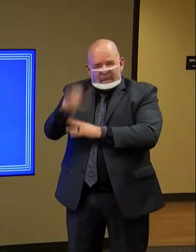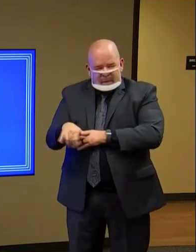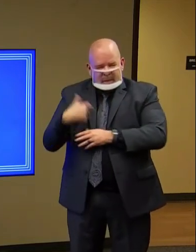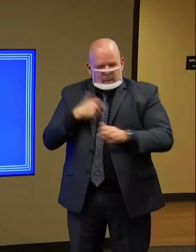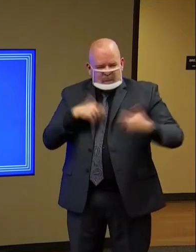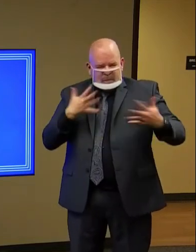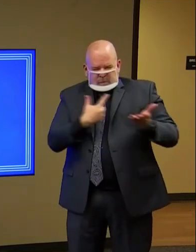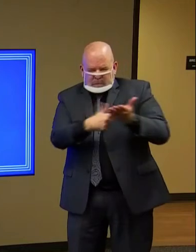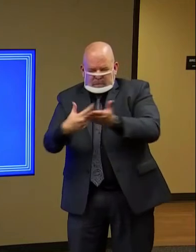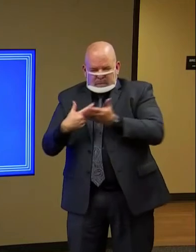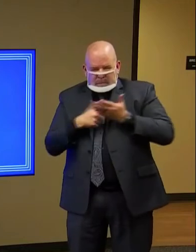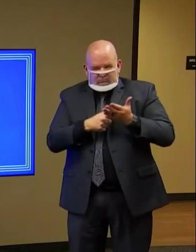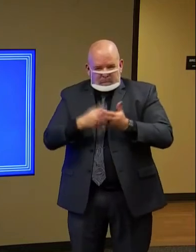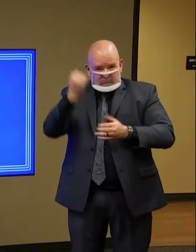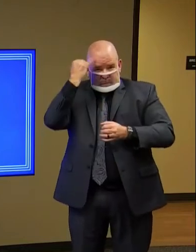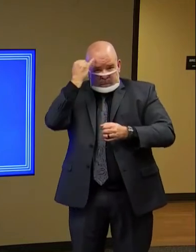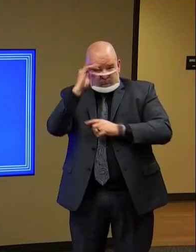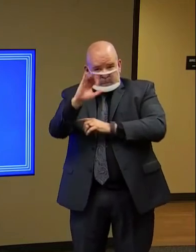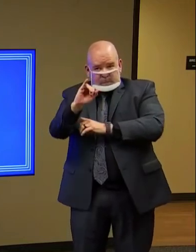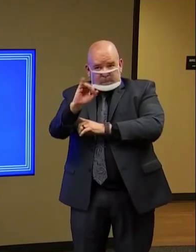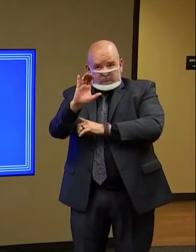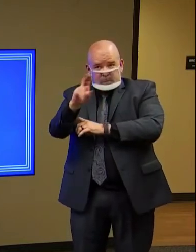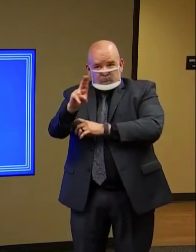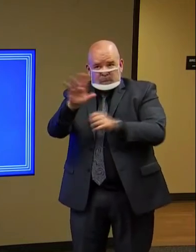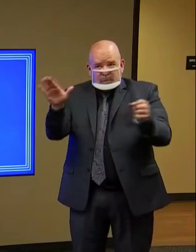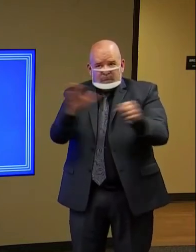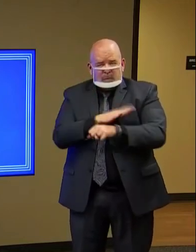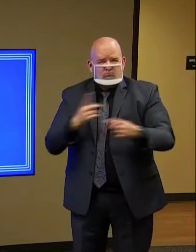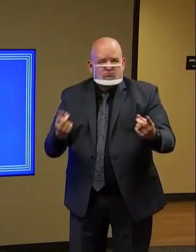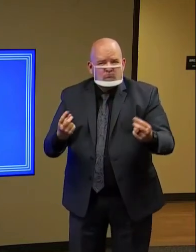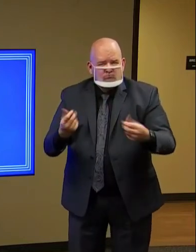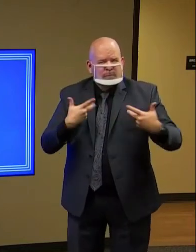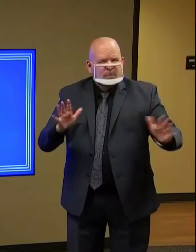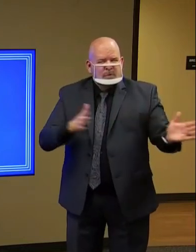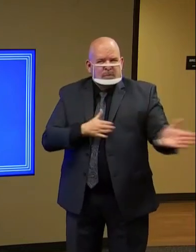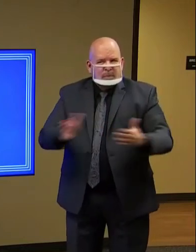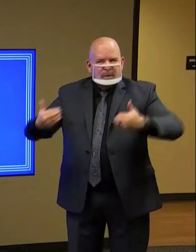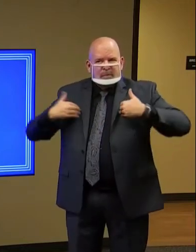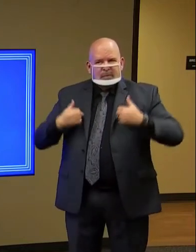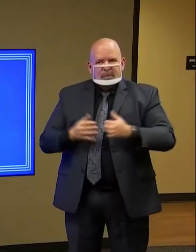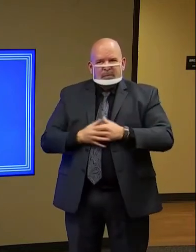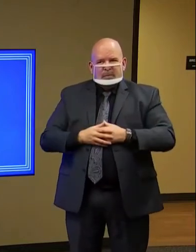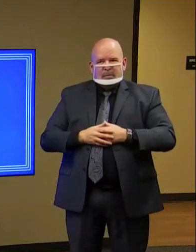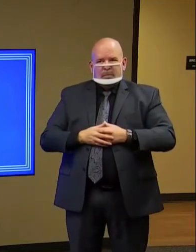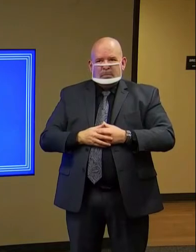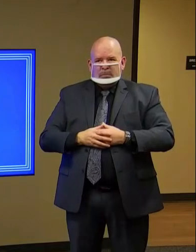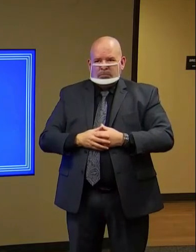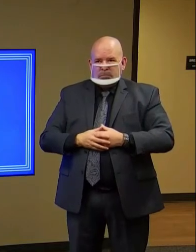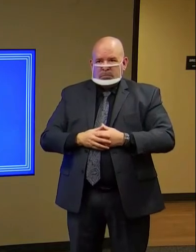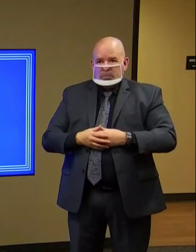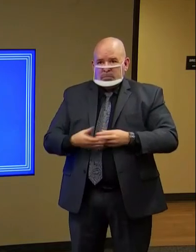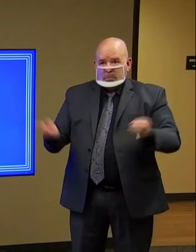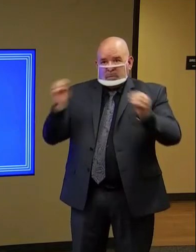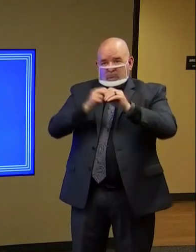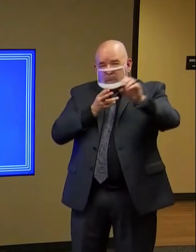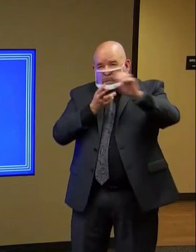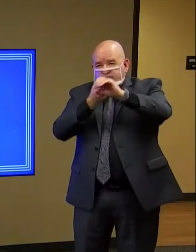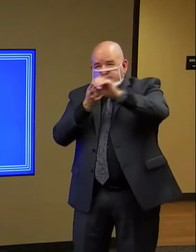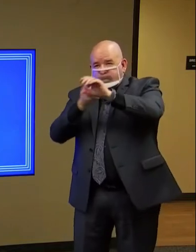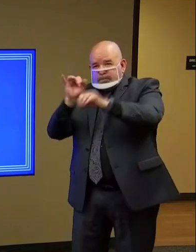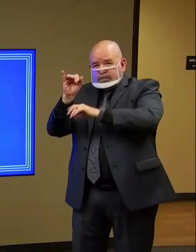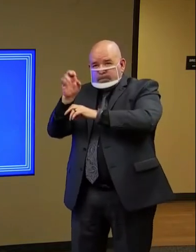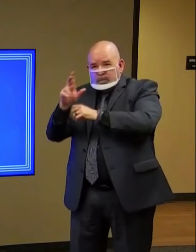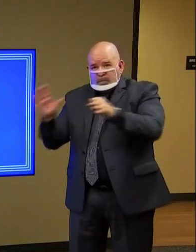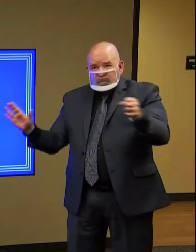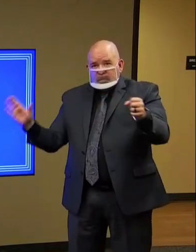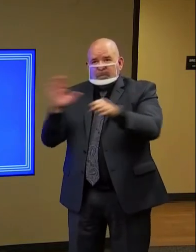But we're all monitoring. We're all very alarmed at it. The numbers, if they go up further, it will be even more critical. And we're starting it